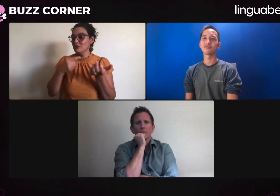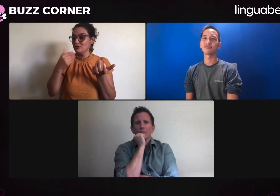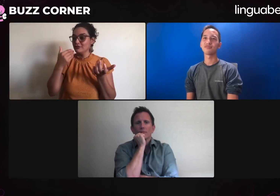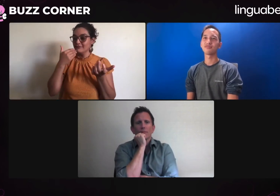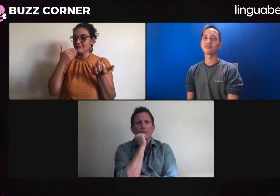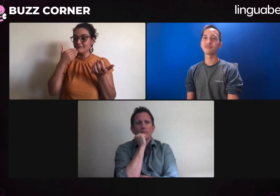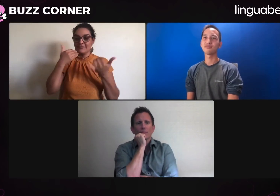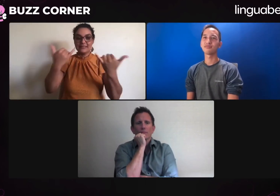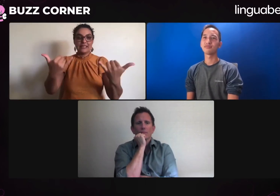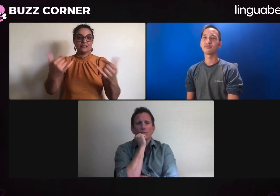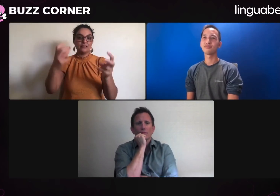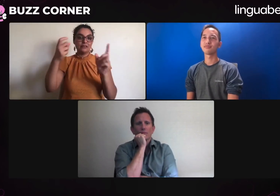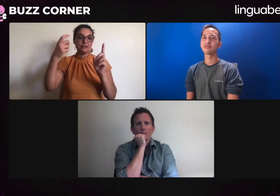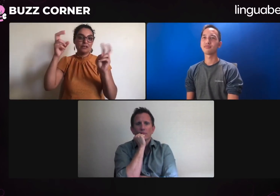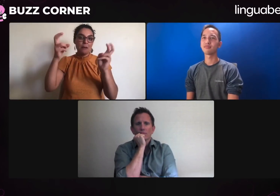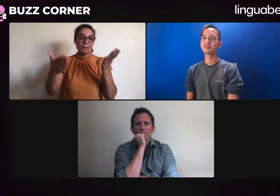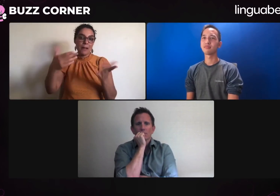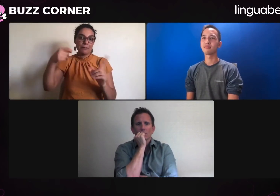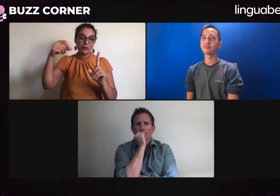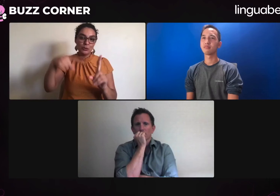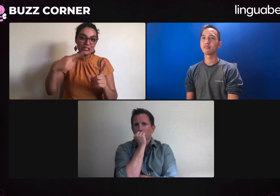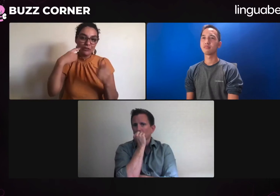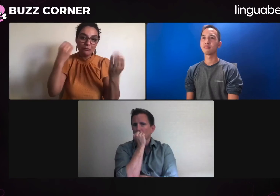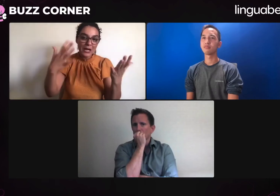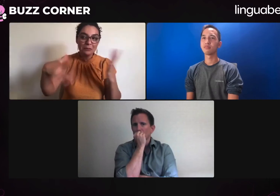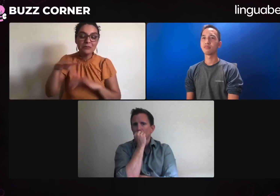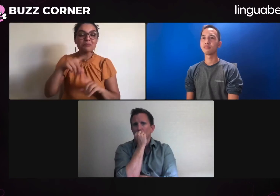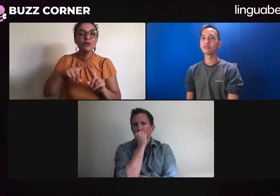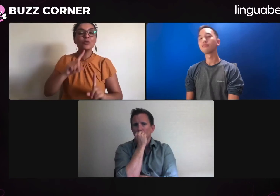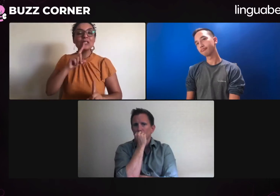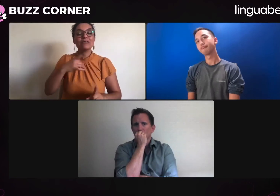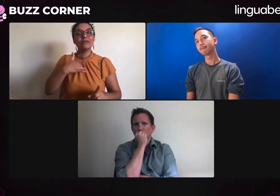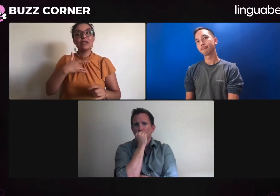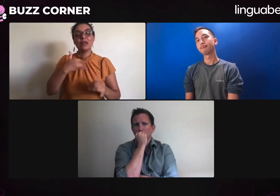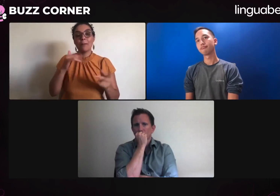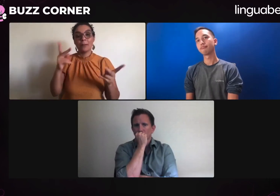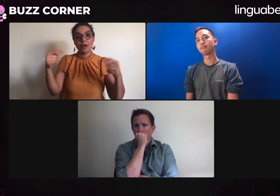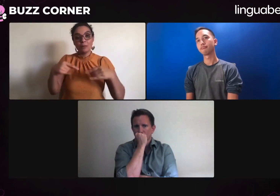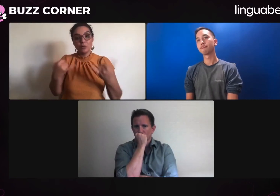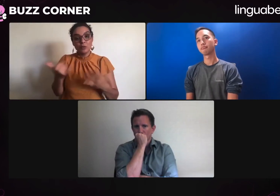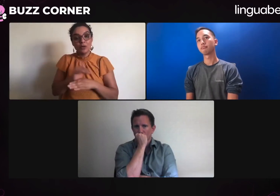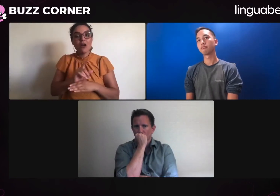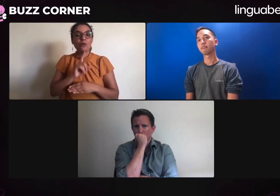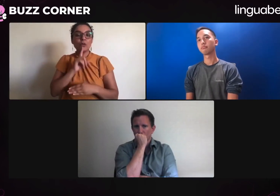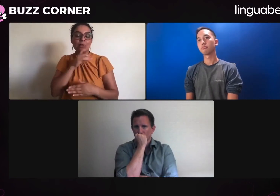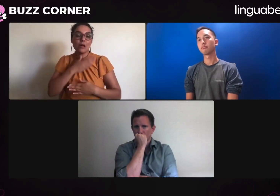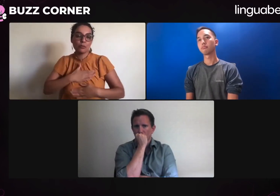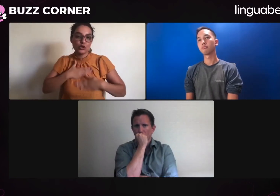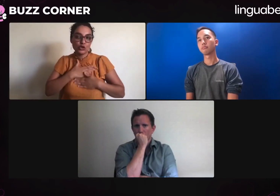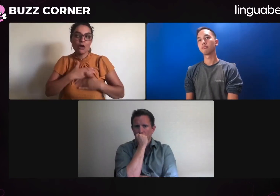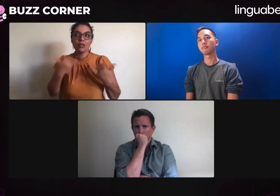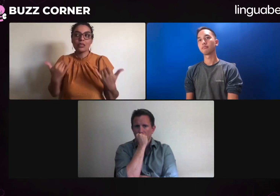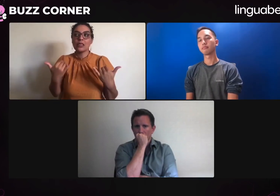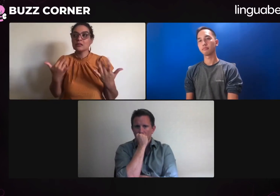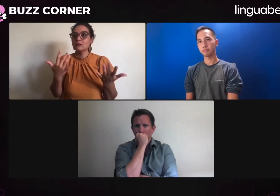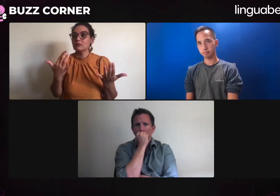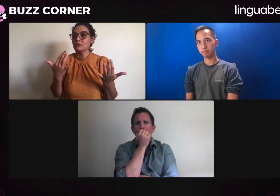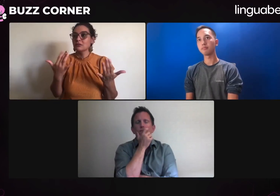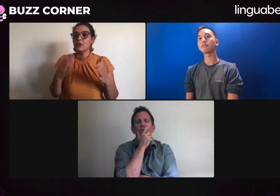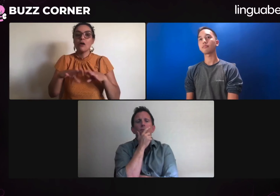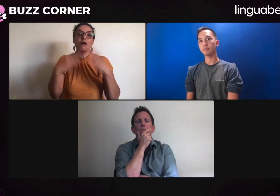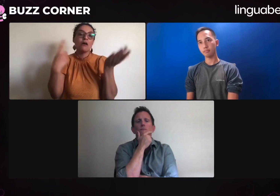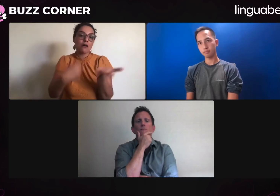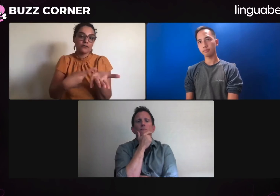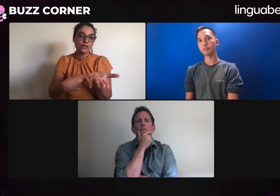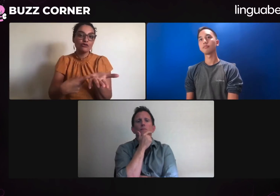Yes. I also want to acknowledge this topic may be triggering for some of you. And for you who came